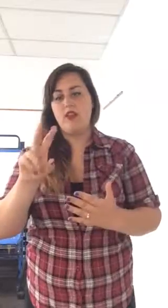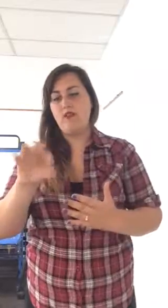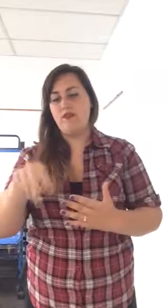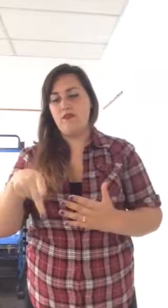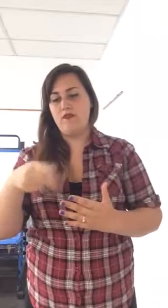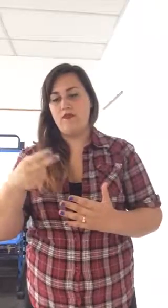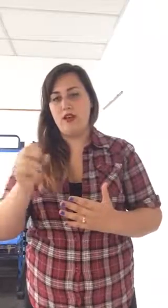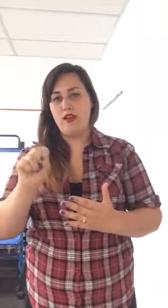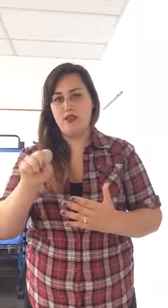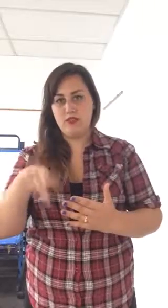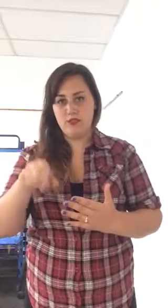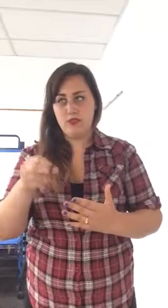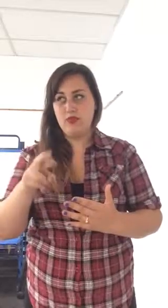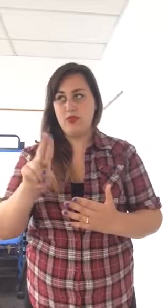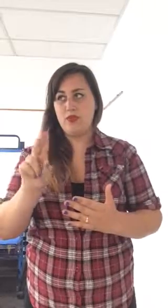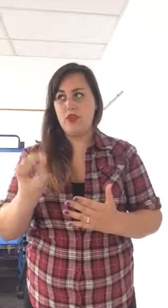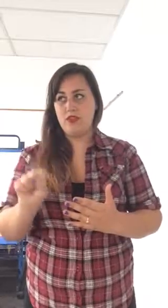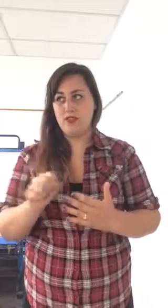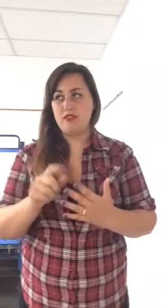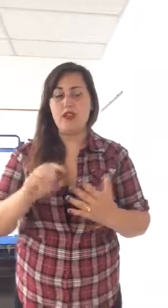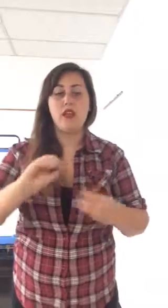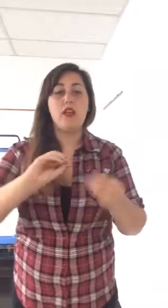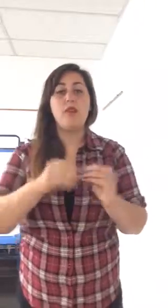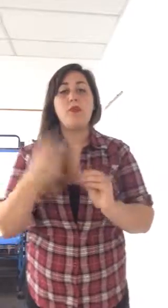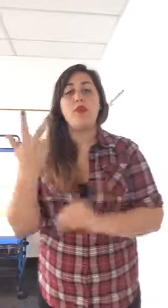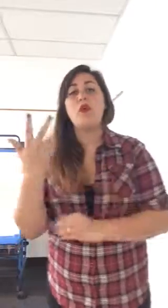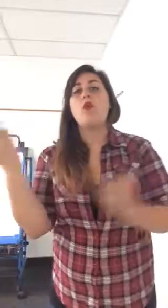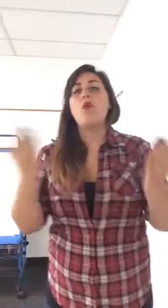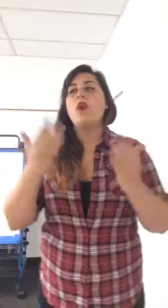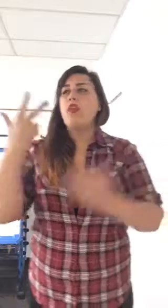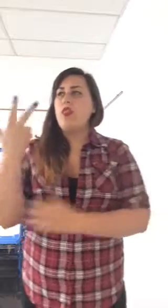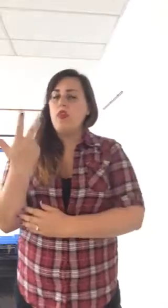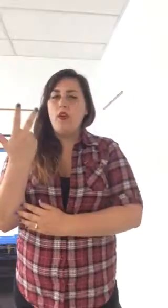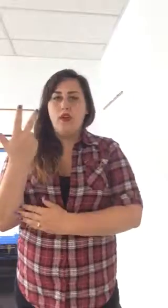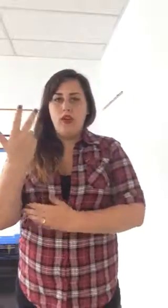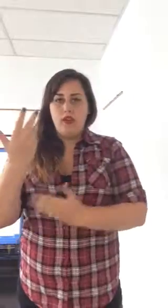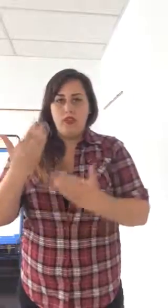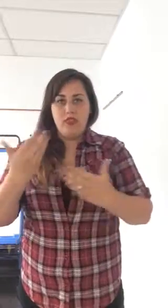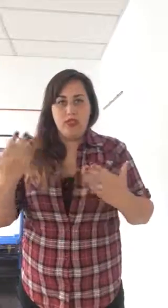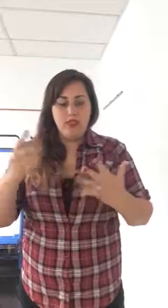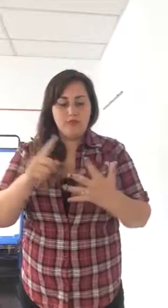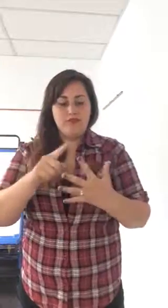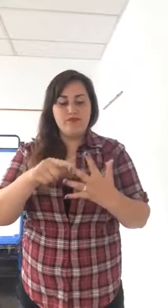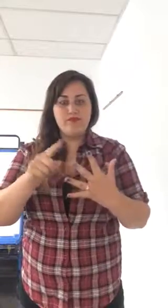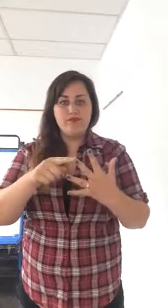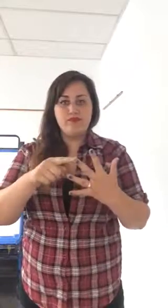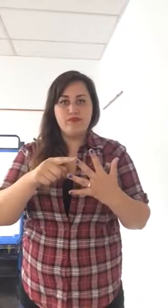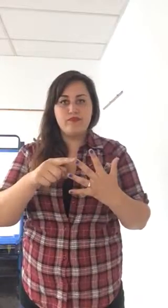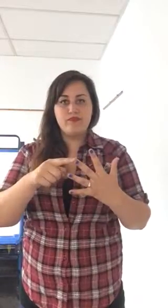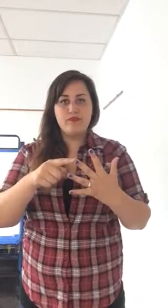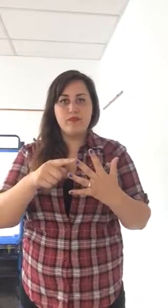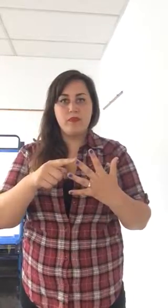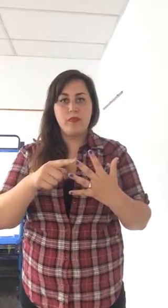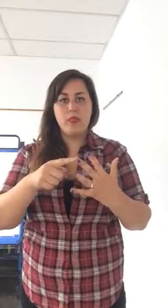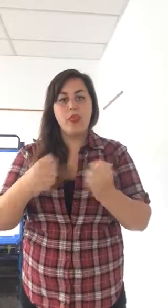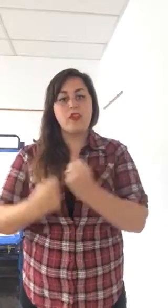class. Okay, let's go on. Number 3, what's the third thing that the skeletal system does for us? Scott? Supports the body.